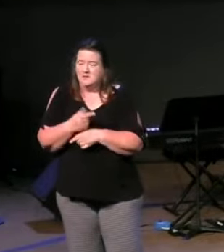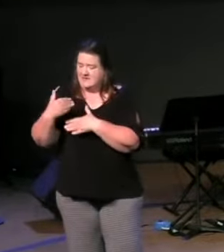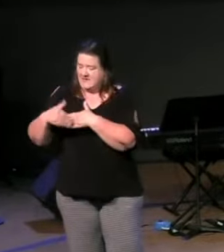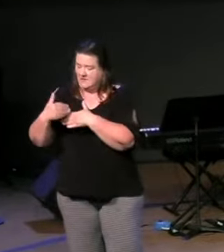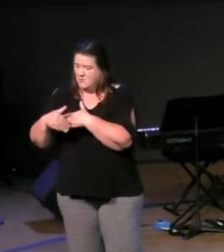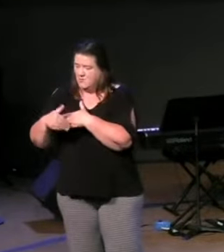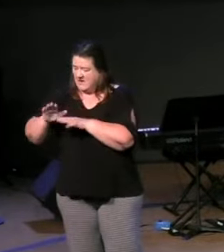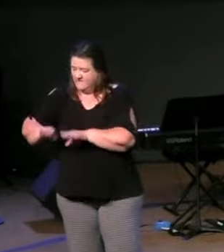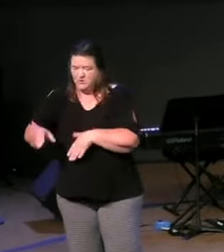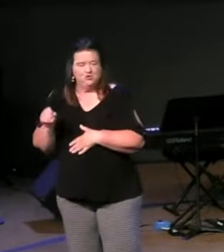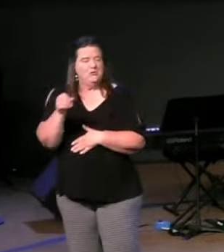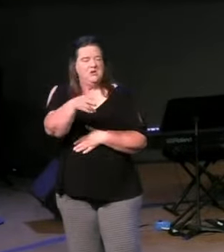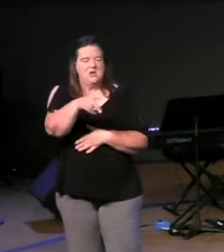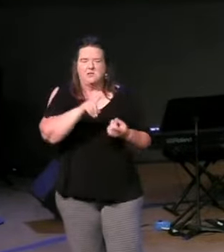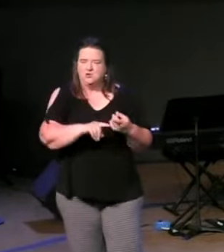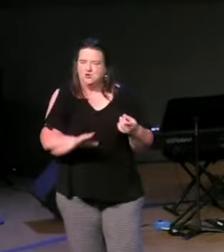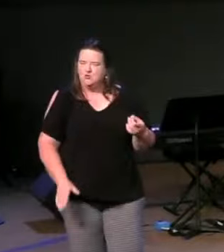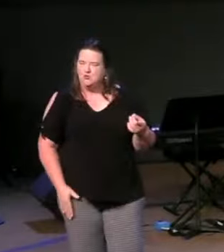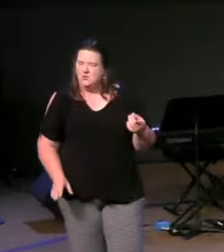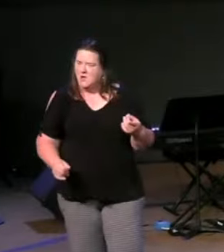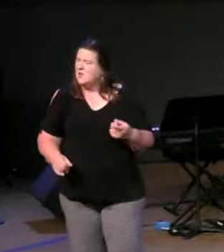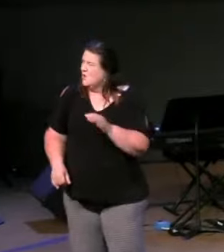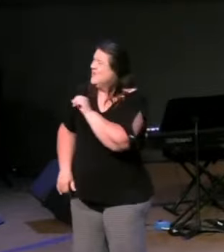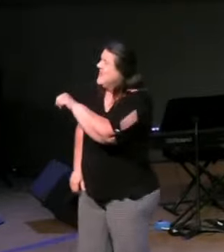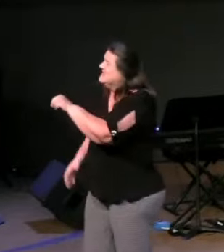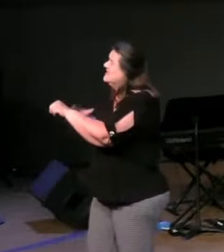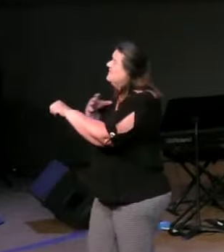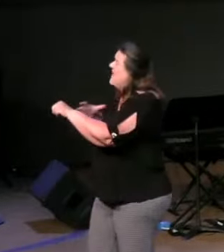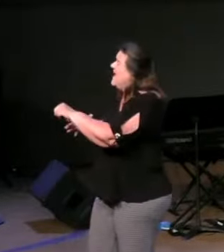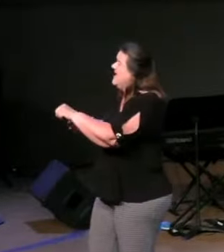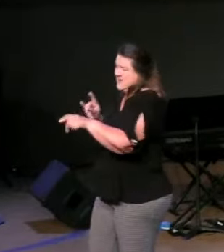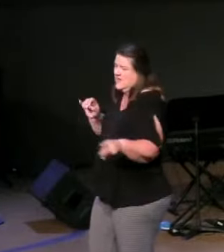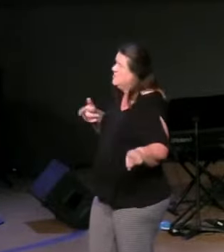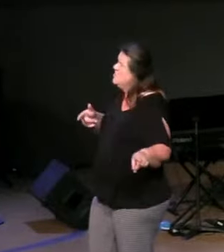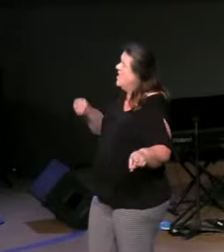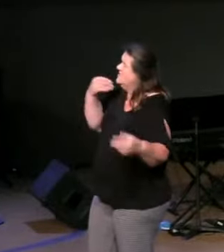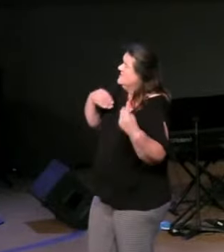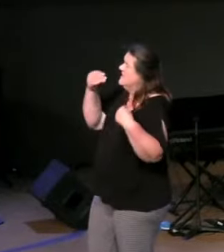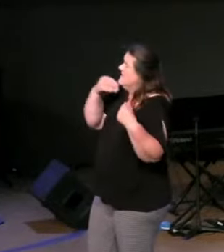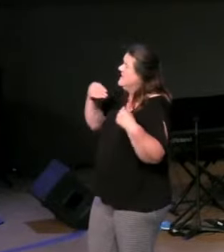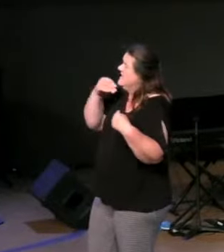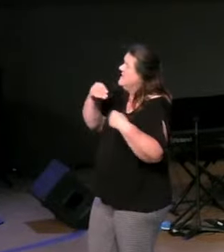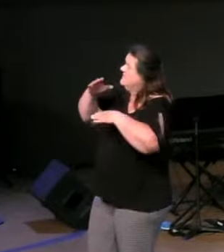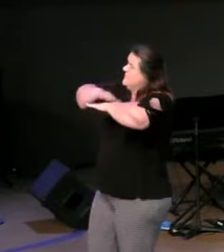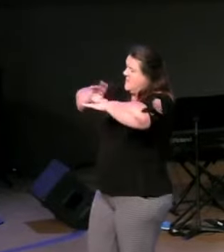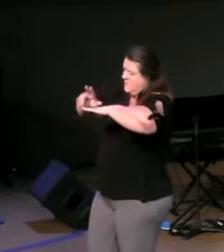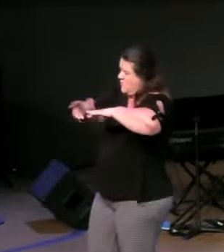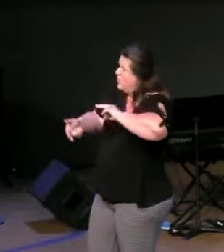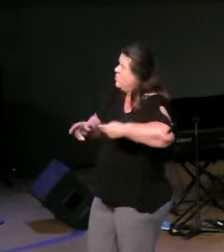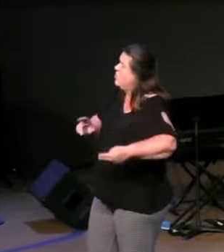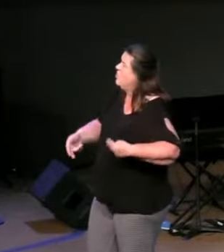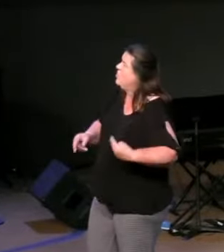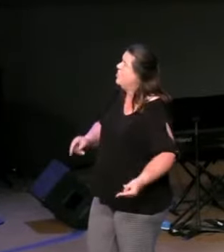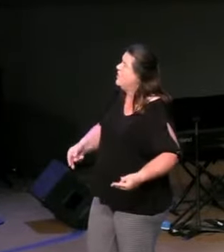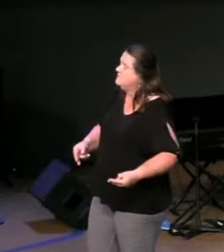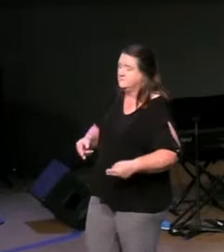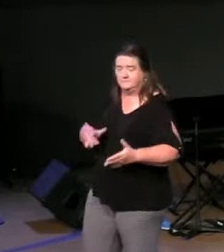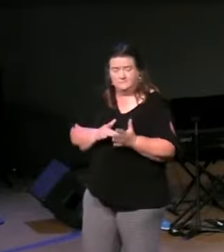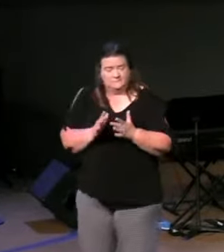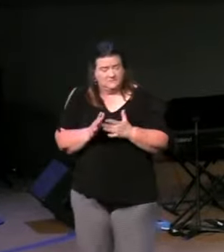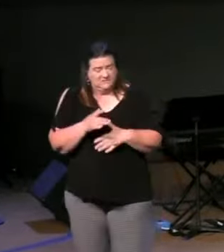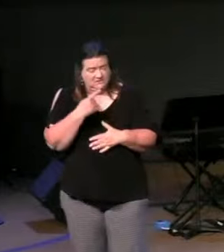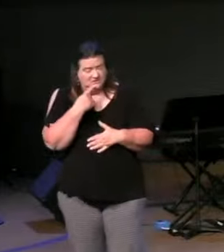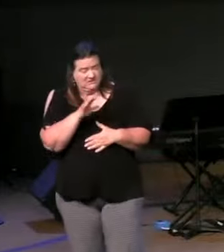it to the dogs." "Yes, it is, Lord," she said. "Even the dogs eat the crumbs that fall from their master's table." Then Jesus said to